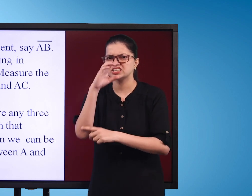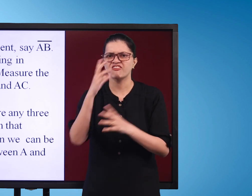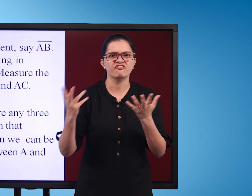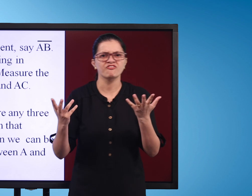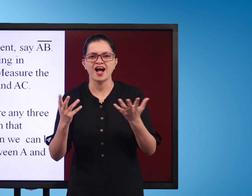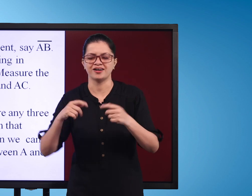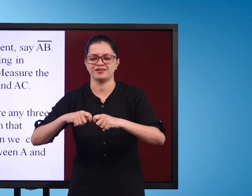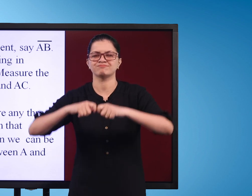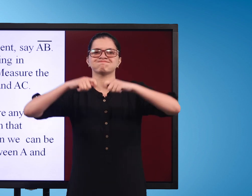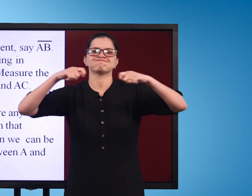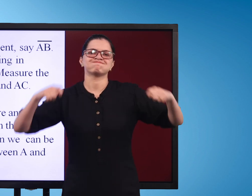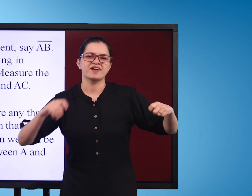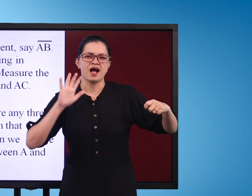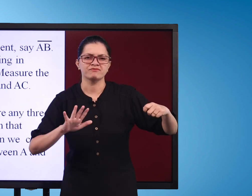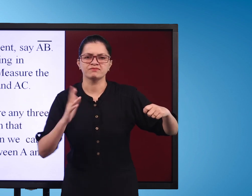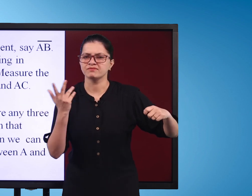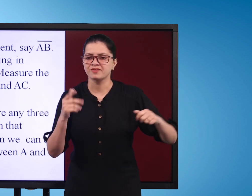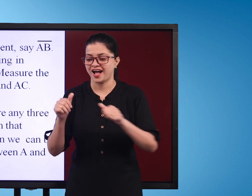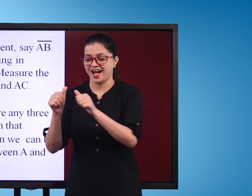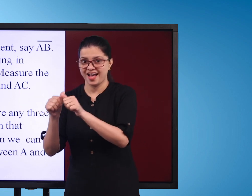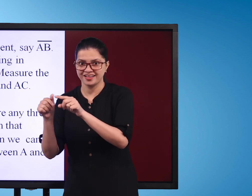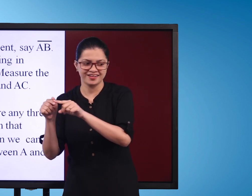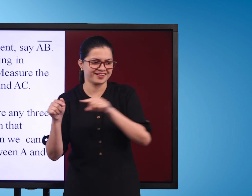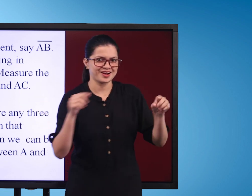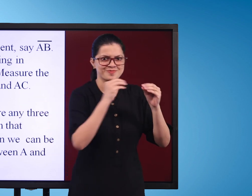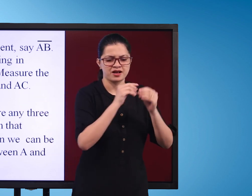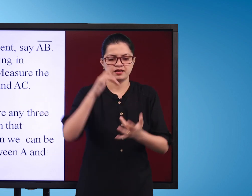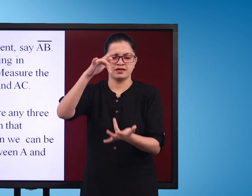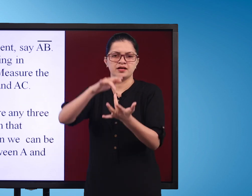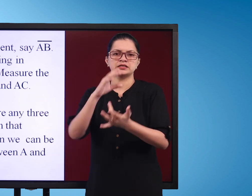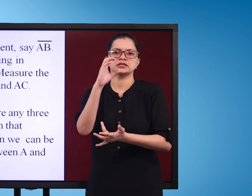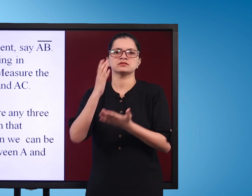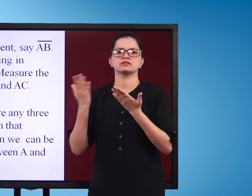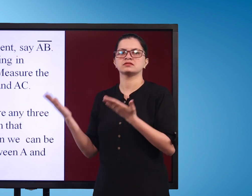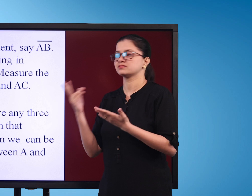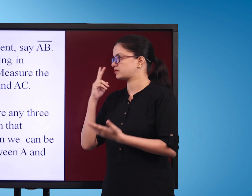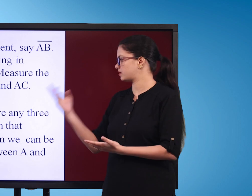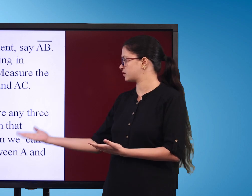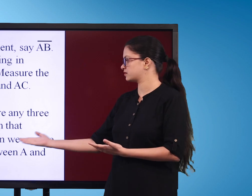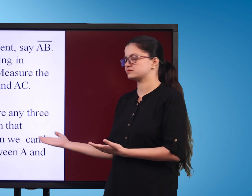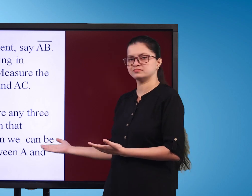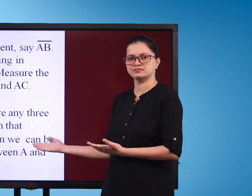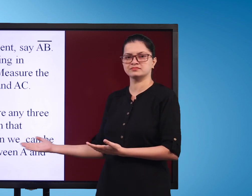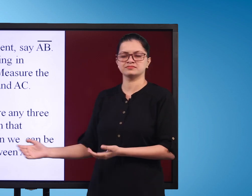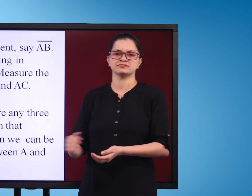then we can be sure that C lies between A and B. Page 89.